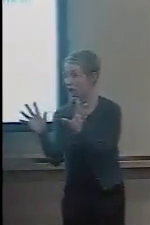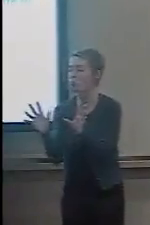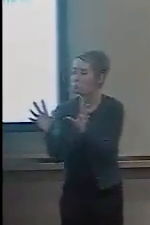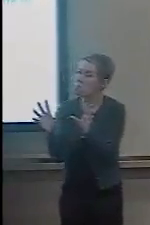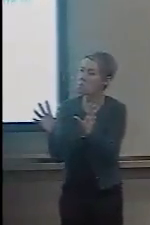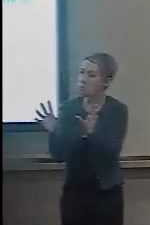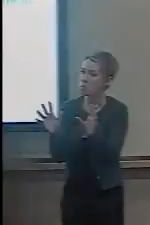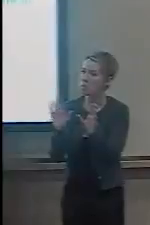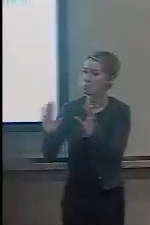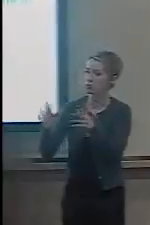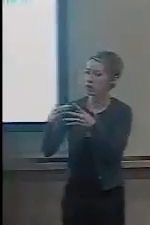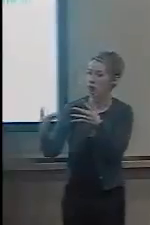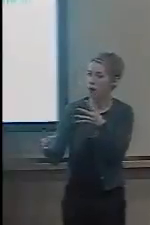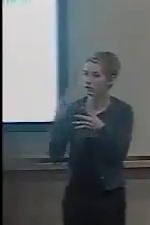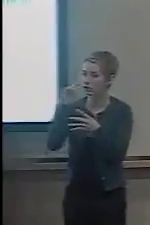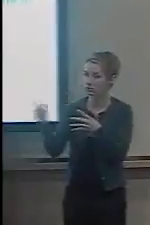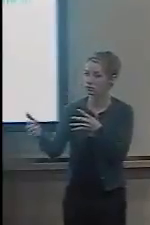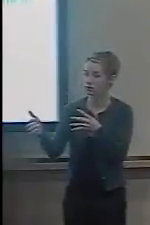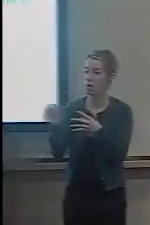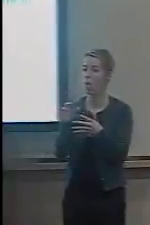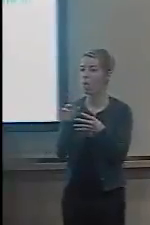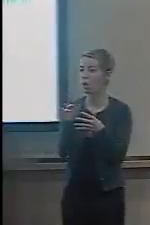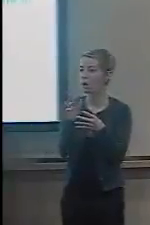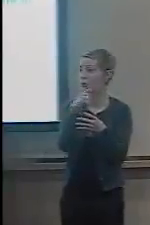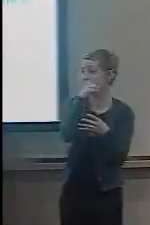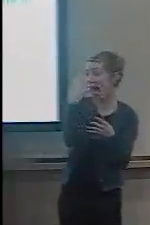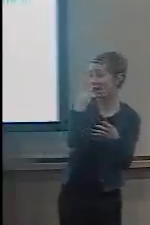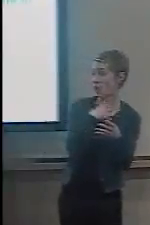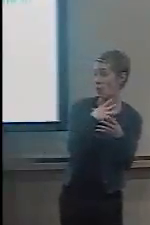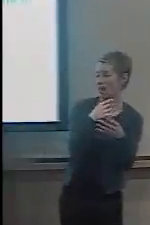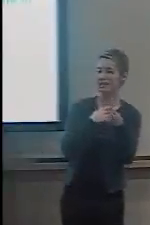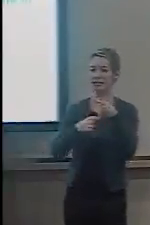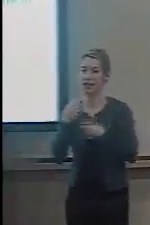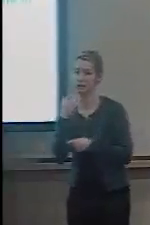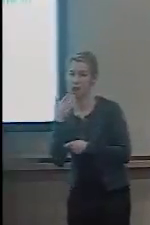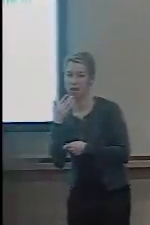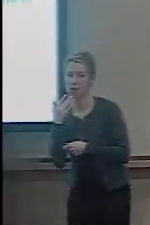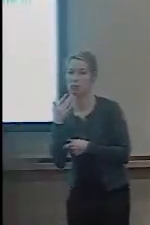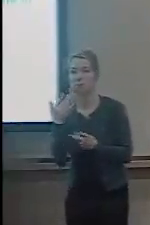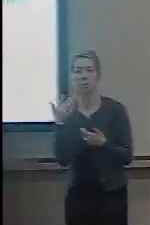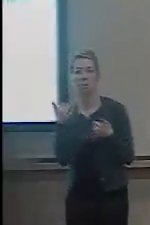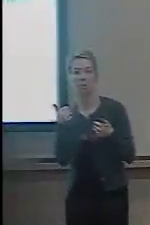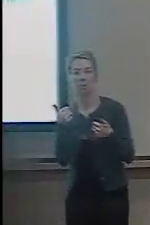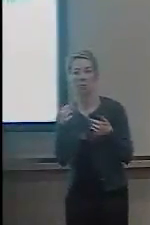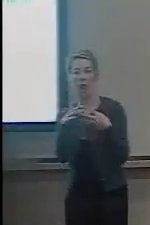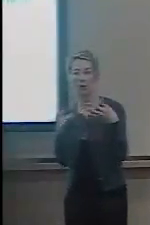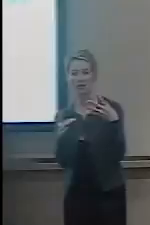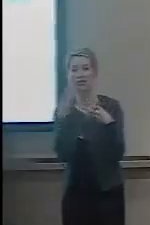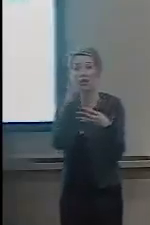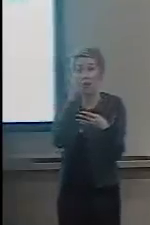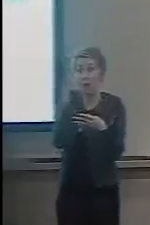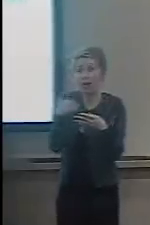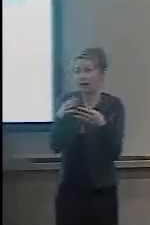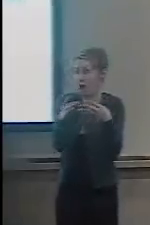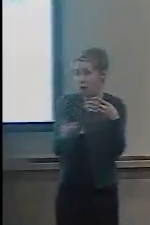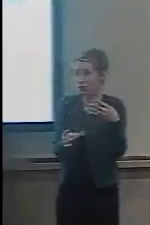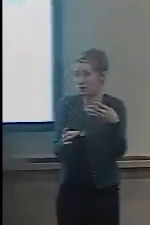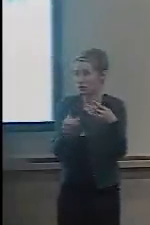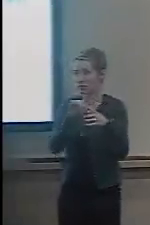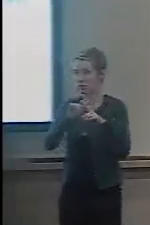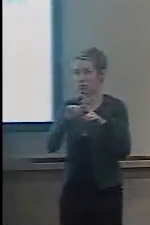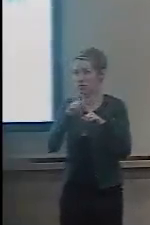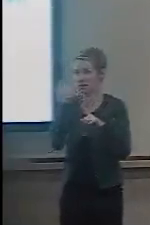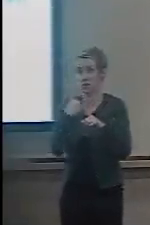option. Or to make it black and white instead of color, give them that option. So there will be options there because we don't know what will be